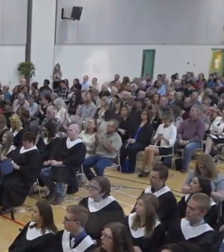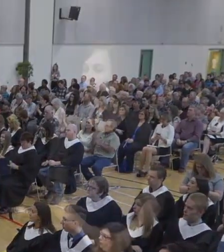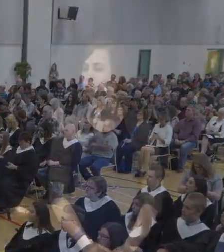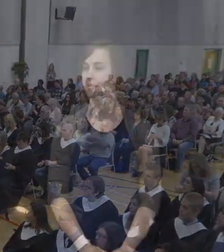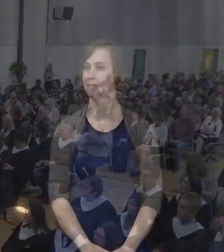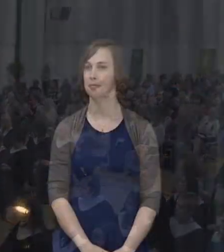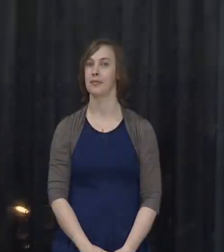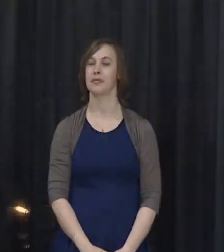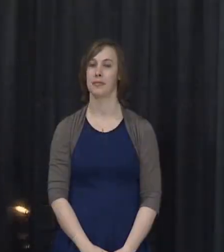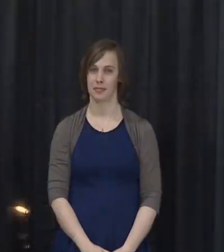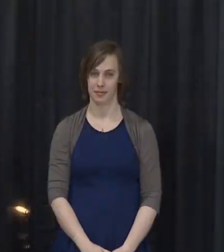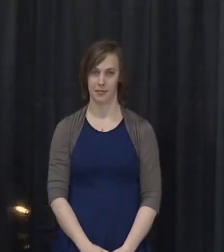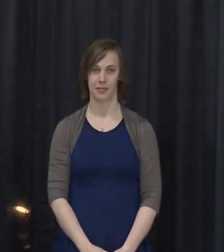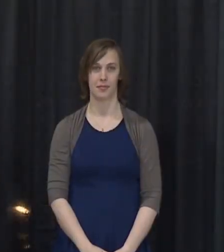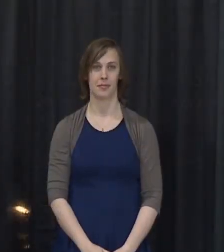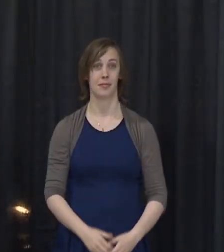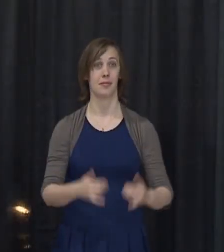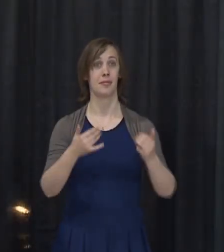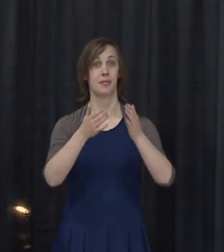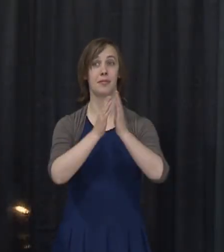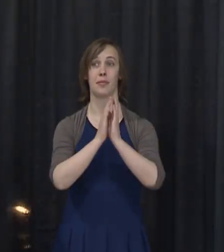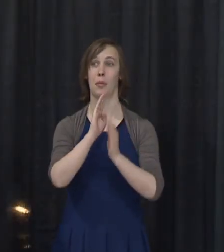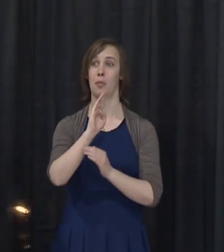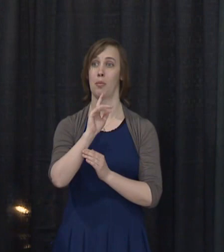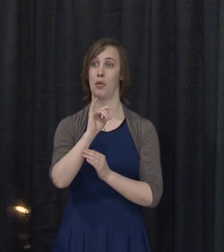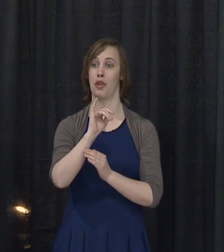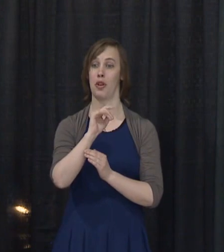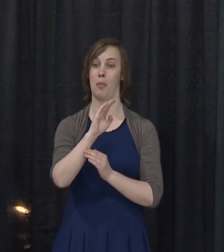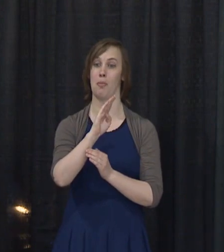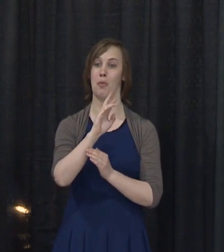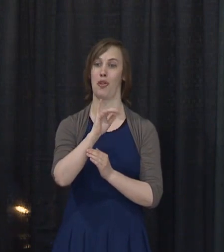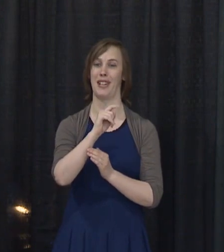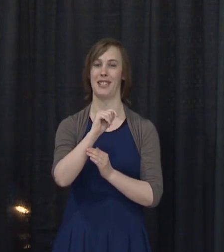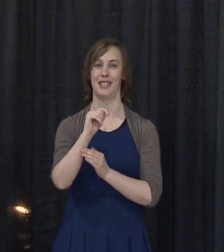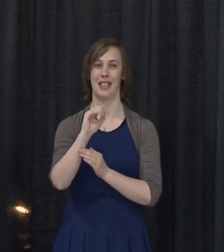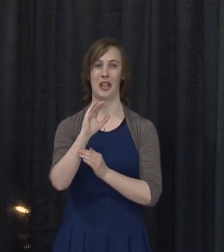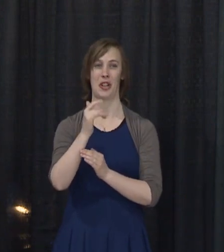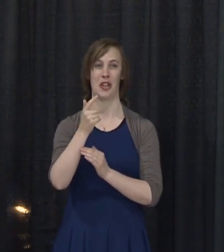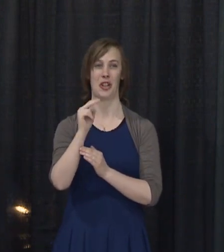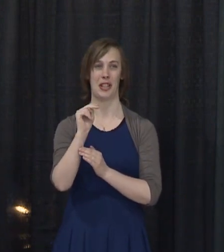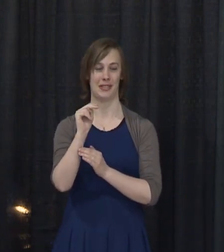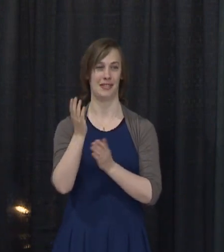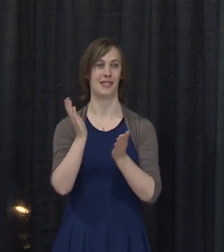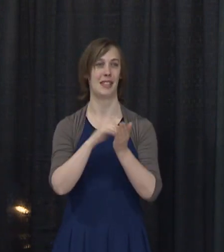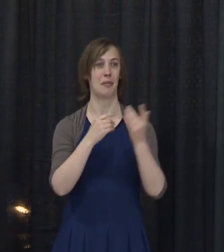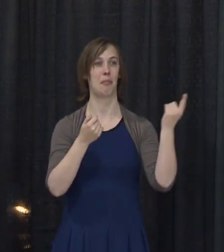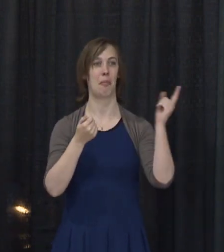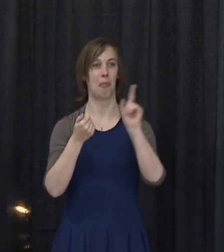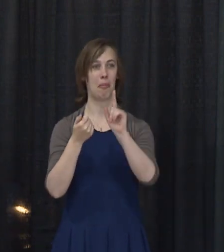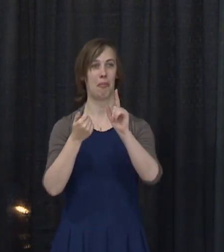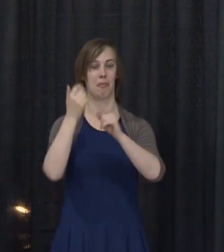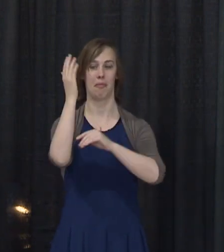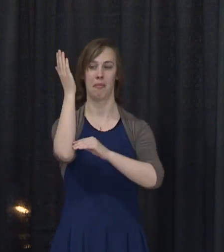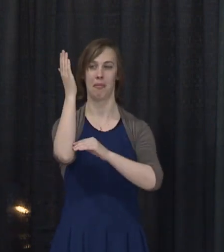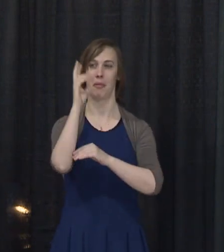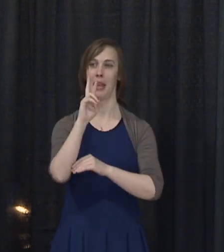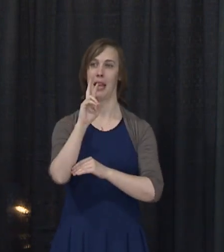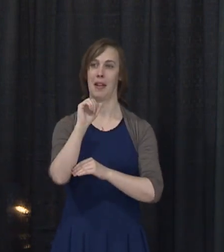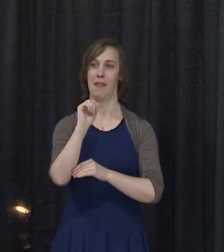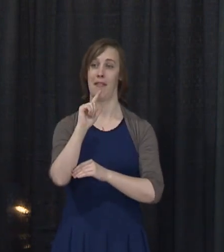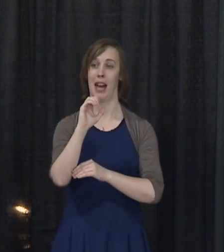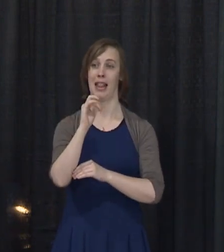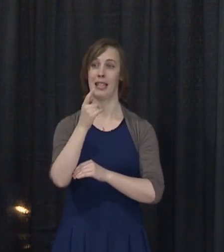It's now my pleasure to ask Brittany Curran to again return to the stage to present our valedictory address for their